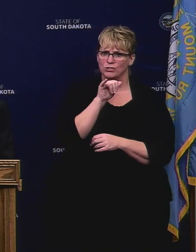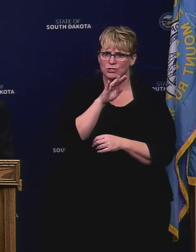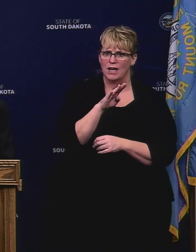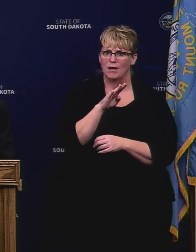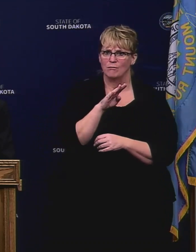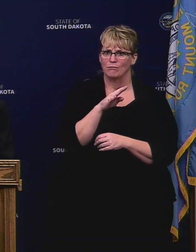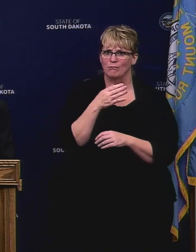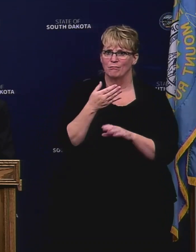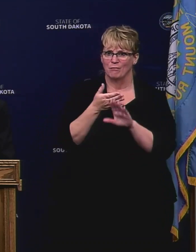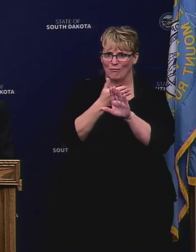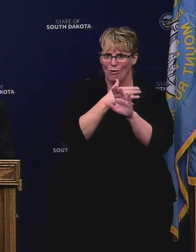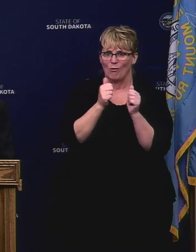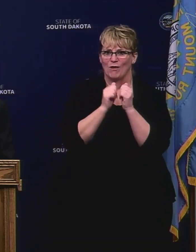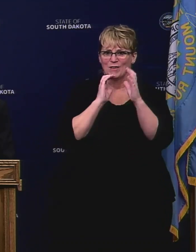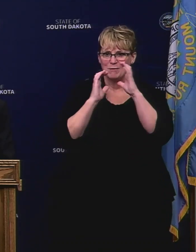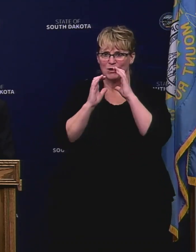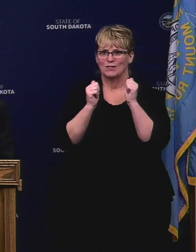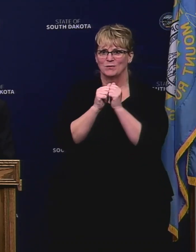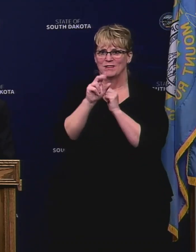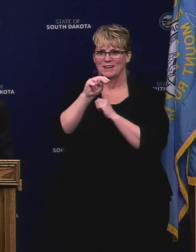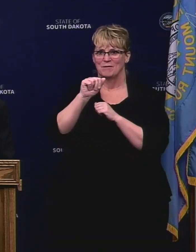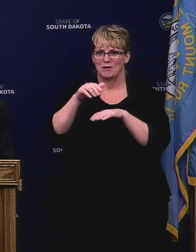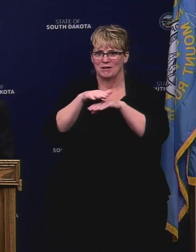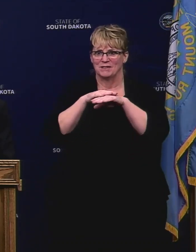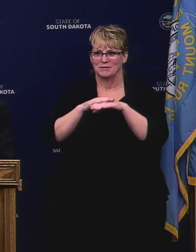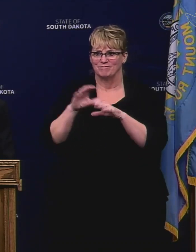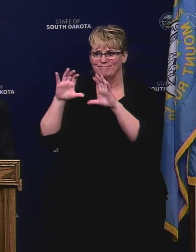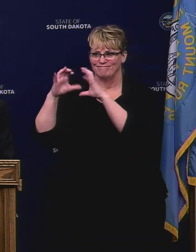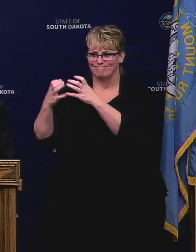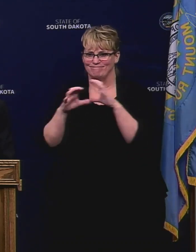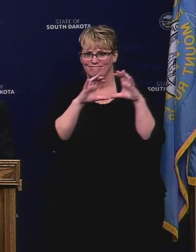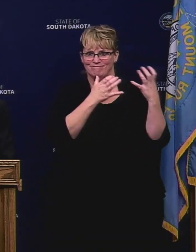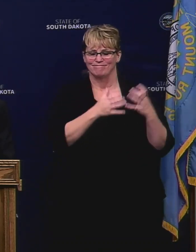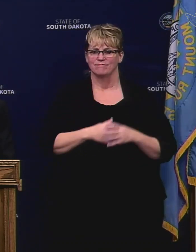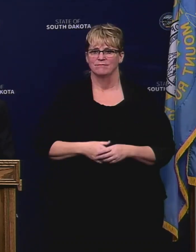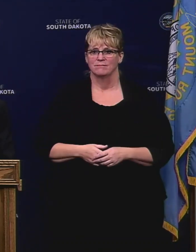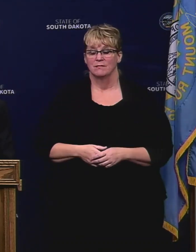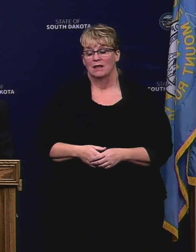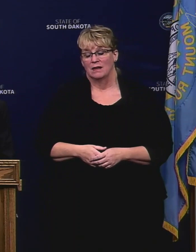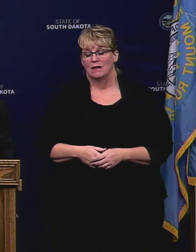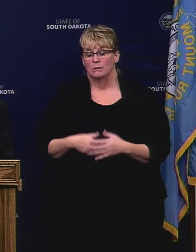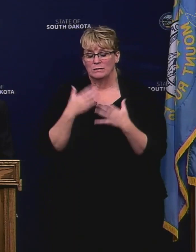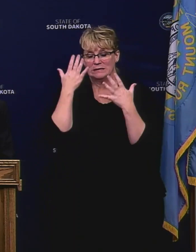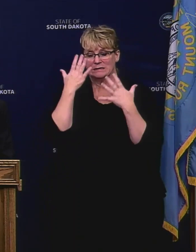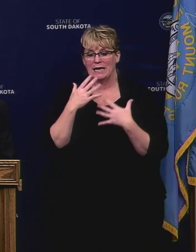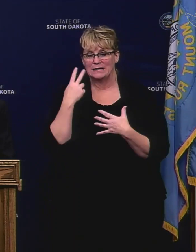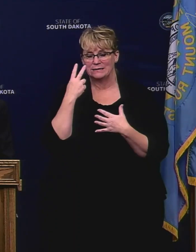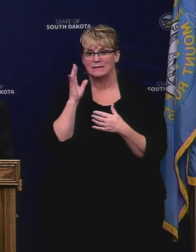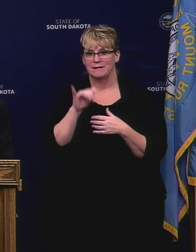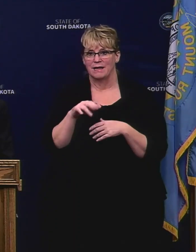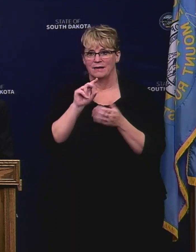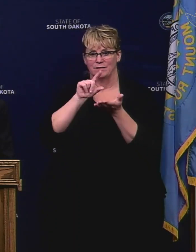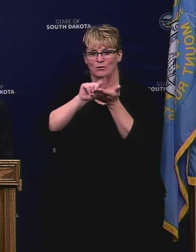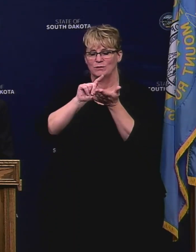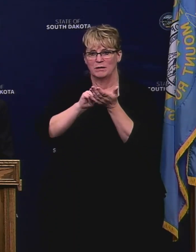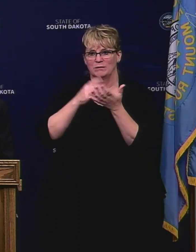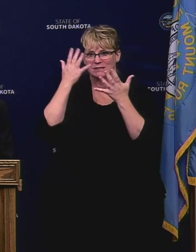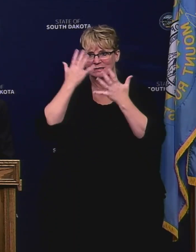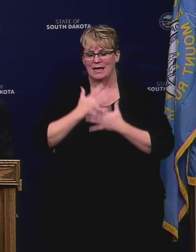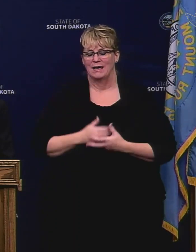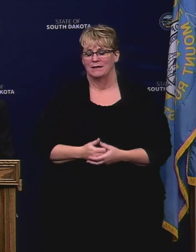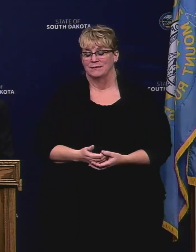days earlier on communications with the tribe, and that it was discouraging to see that in the newspaper.